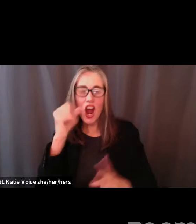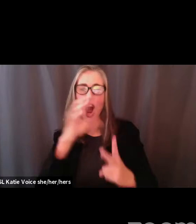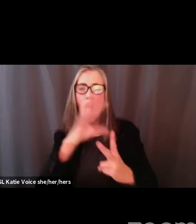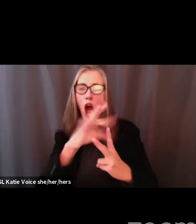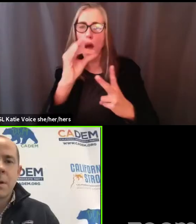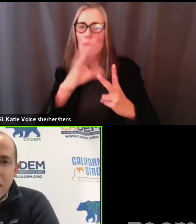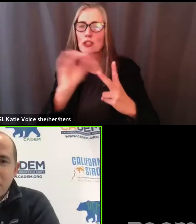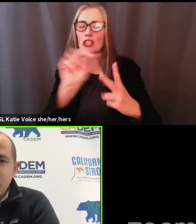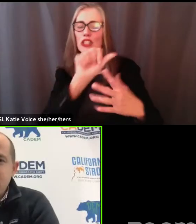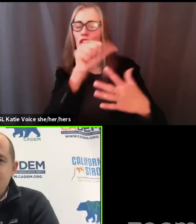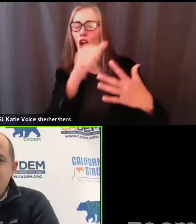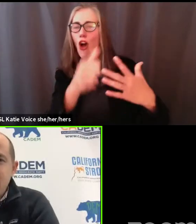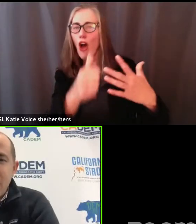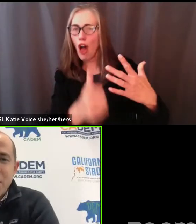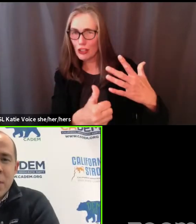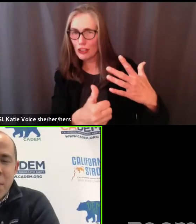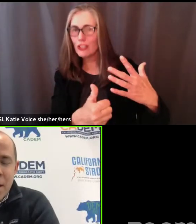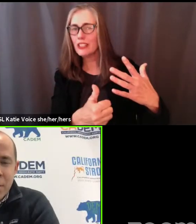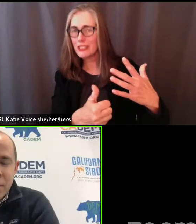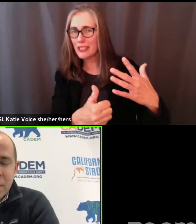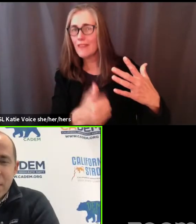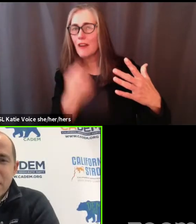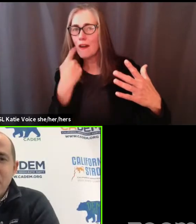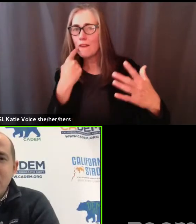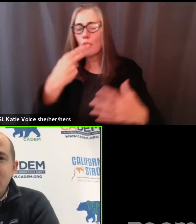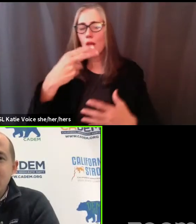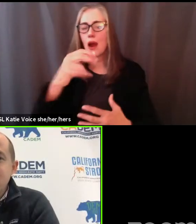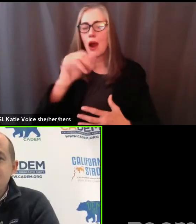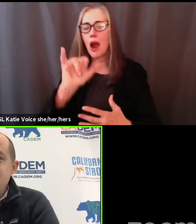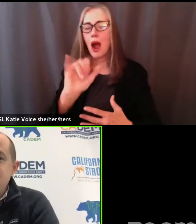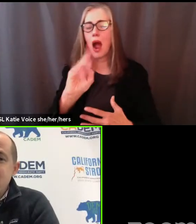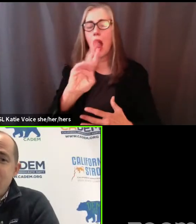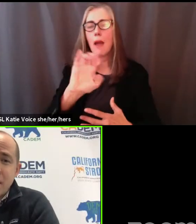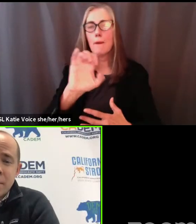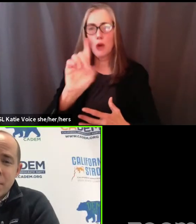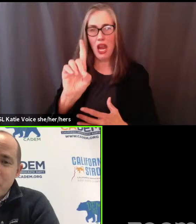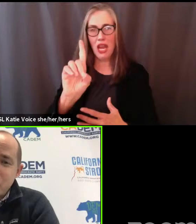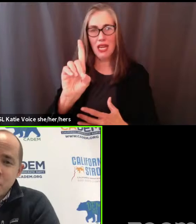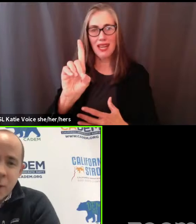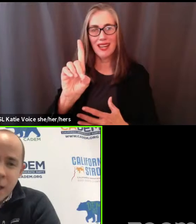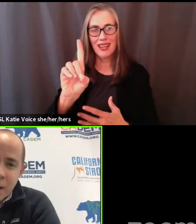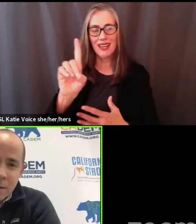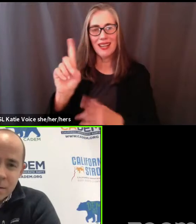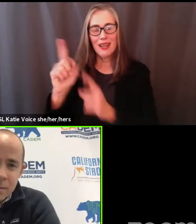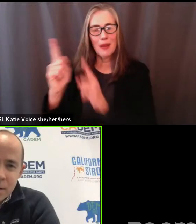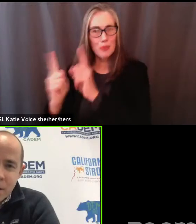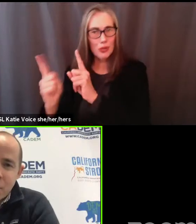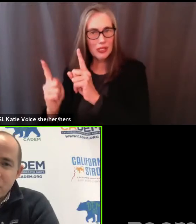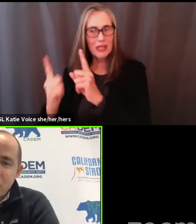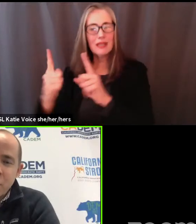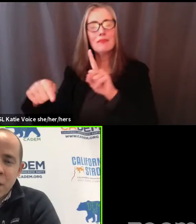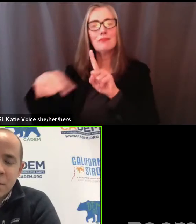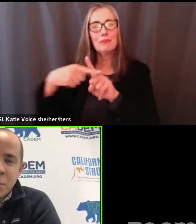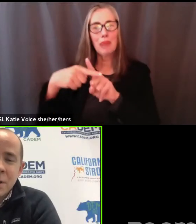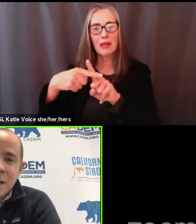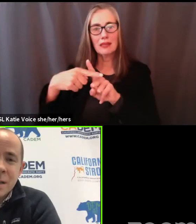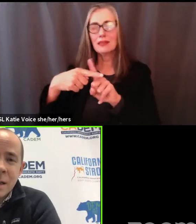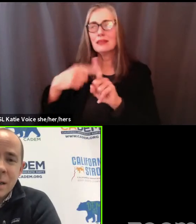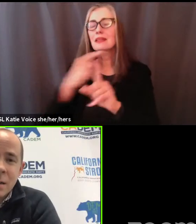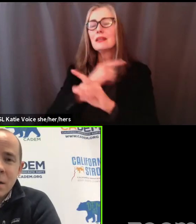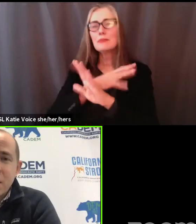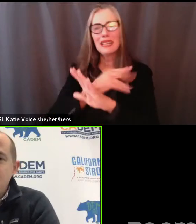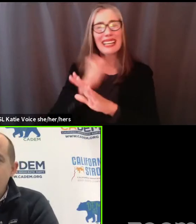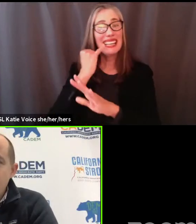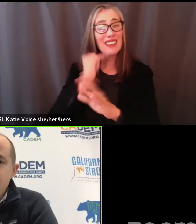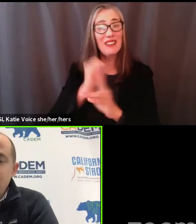for a hybrid model, be that those who can't or don't feel comfortable